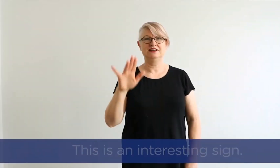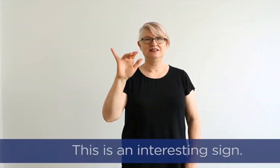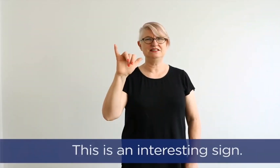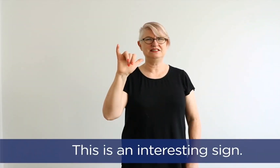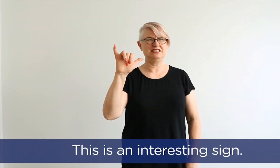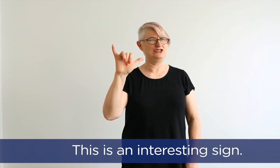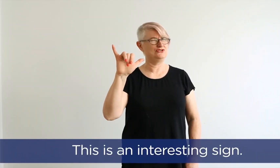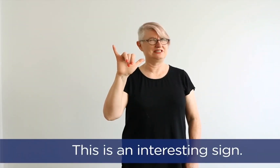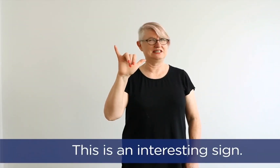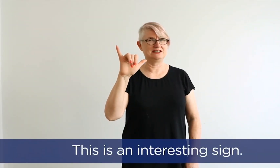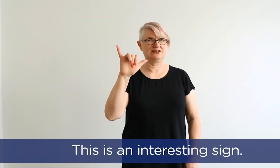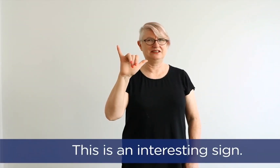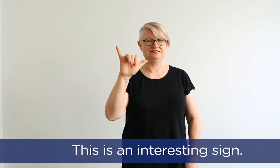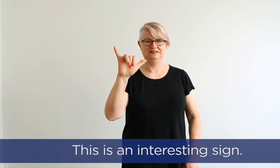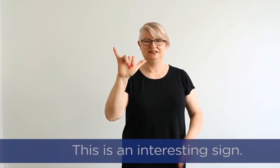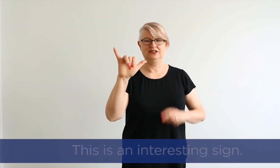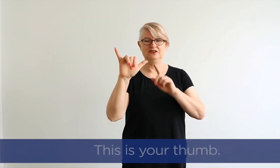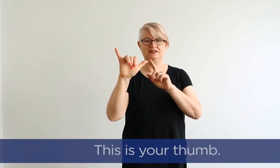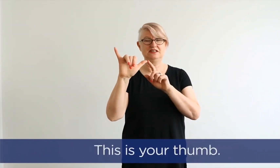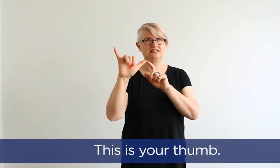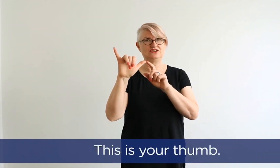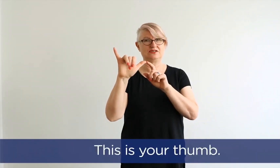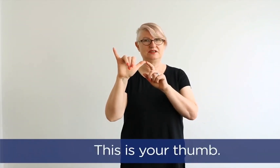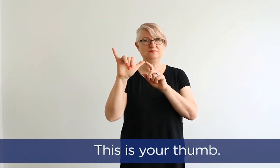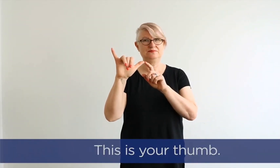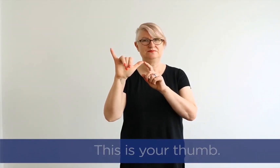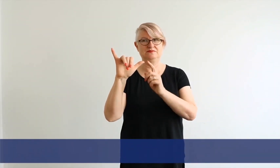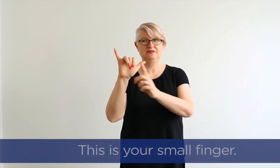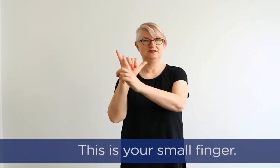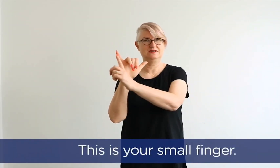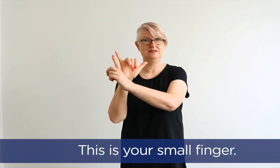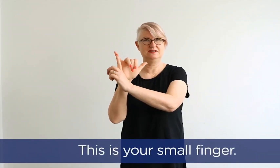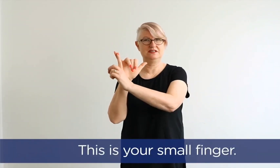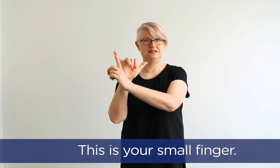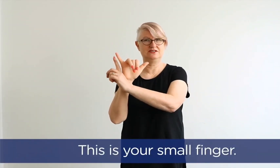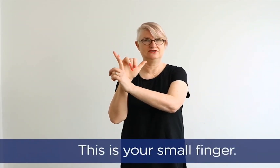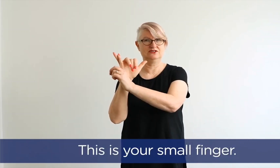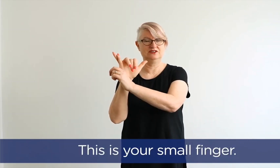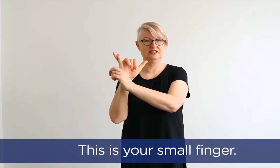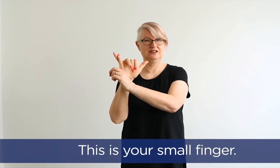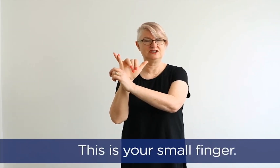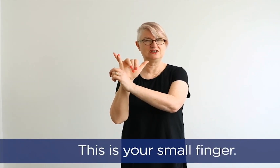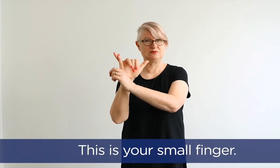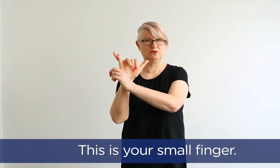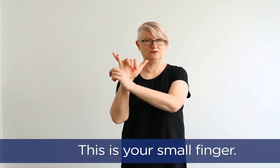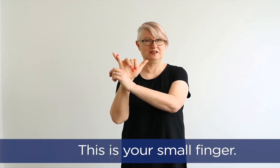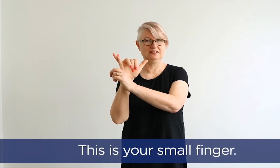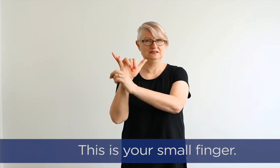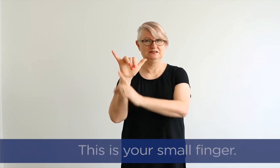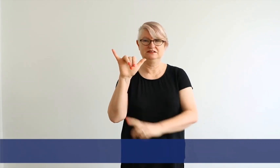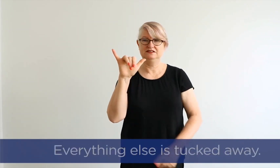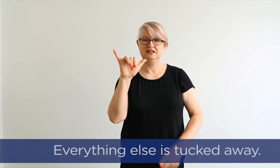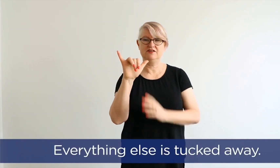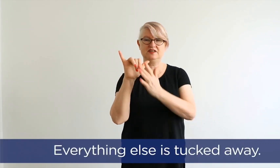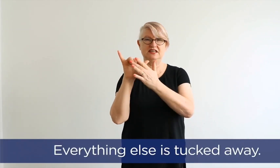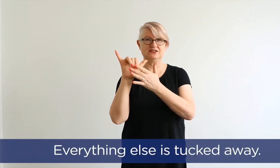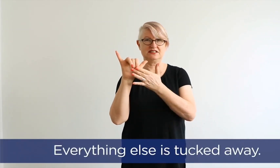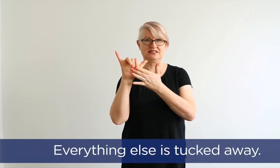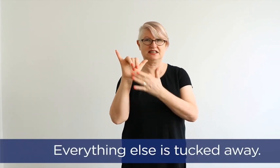This is an interesting sign. This is your thumb. This is your small finger. Everything else is tucked